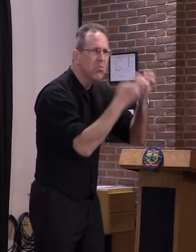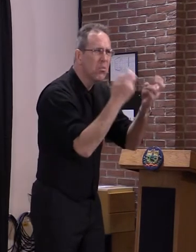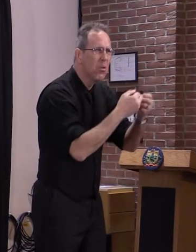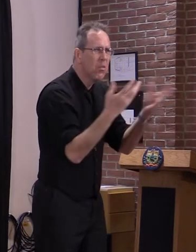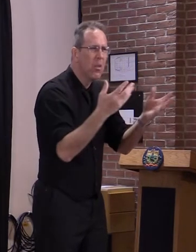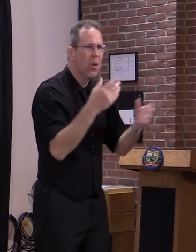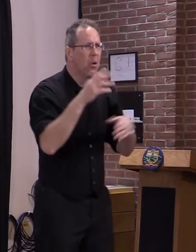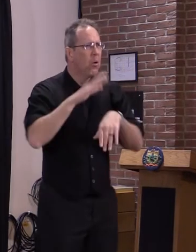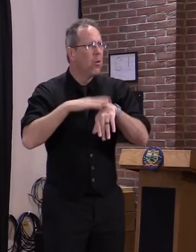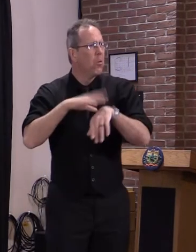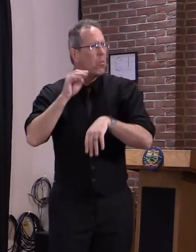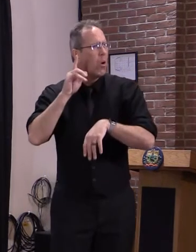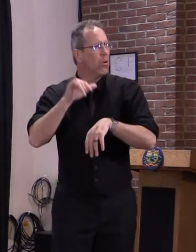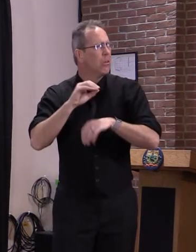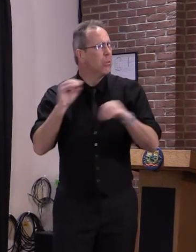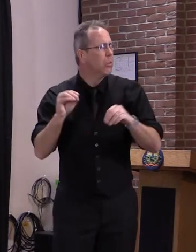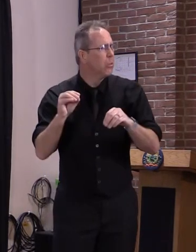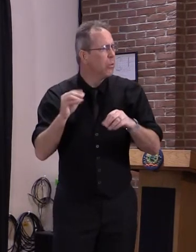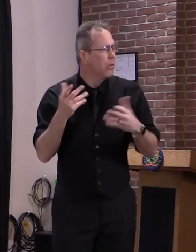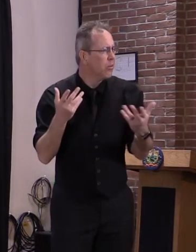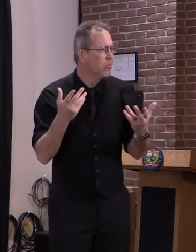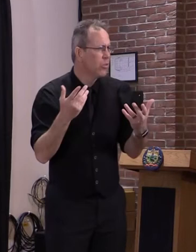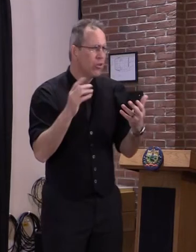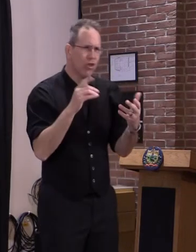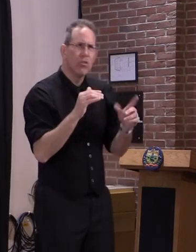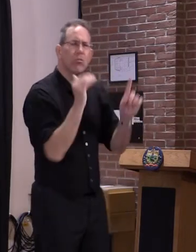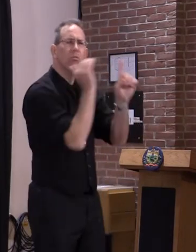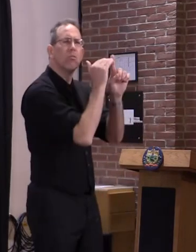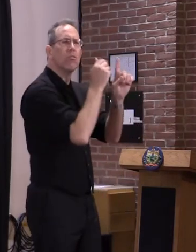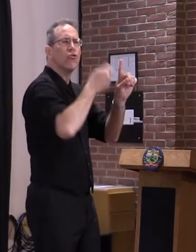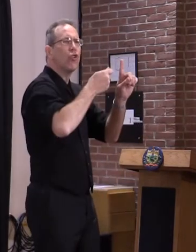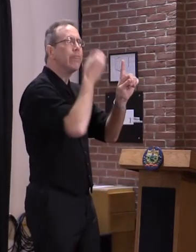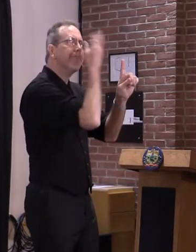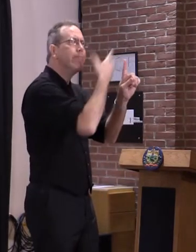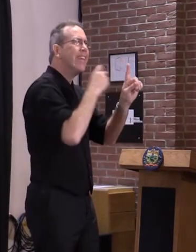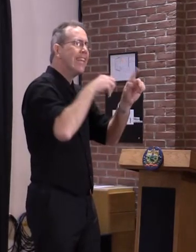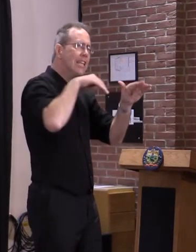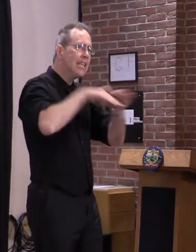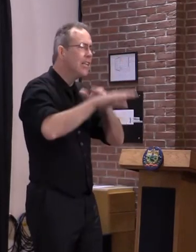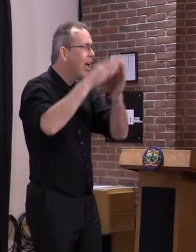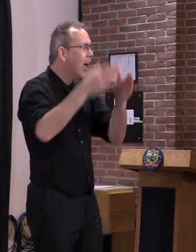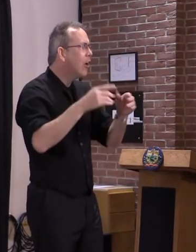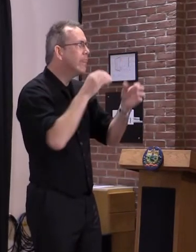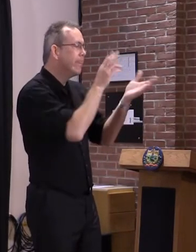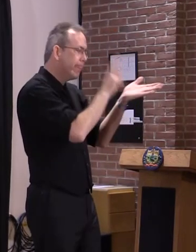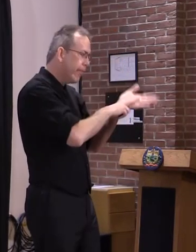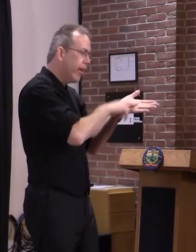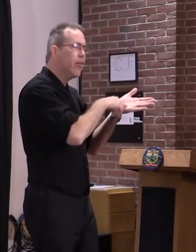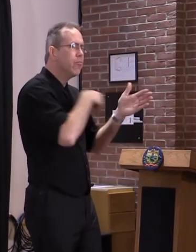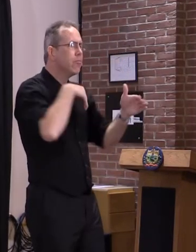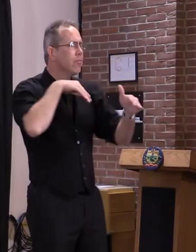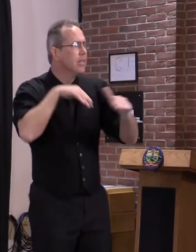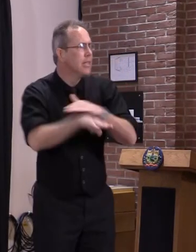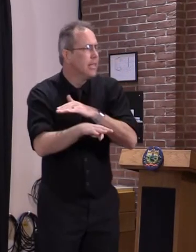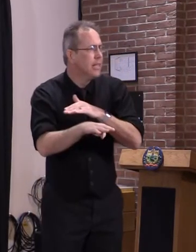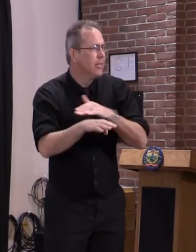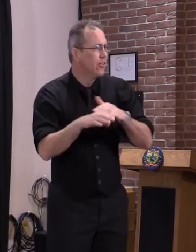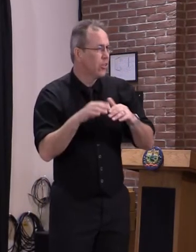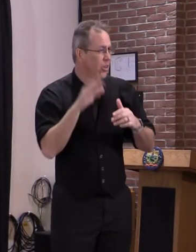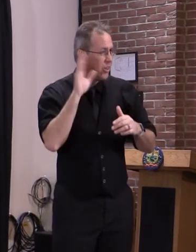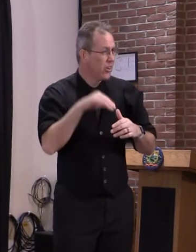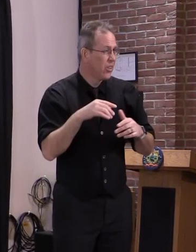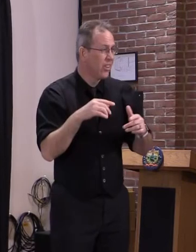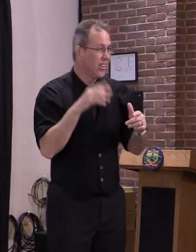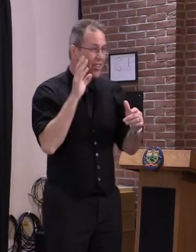Well, first of all, I didn't, this wasn't my bill to begin with. As you know, I vetoed the bill. I don't know